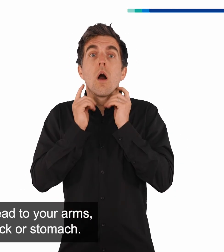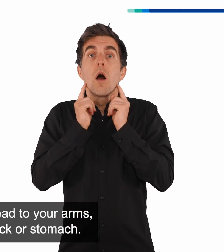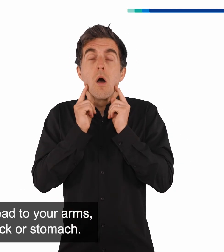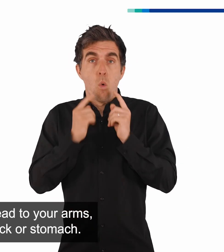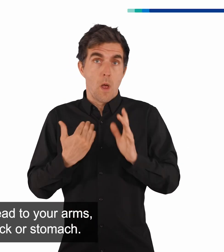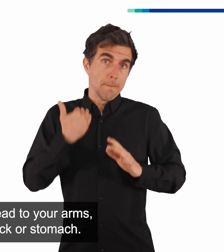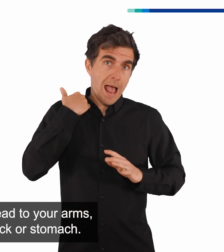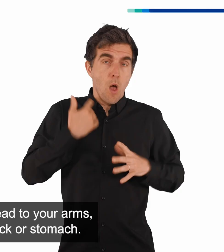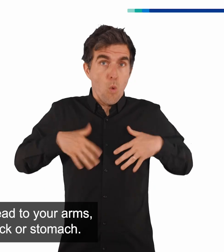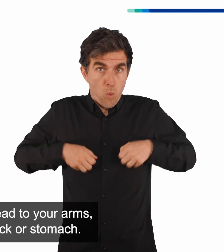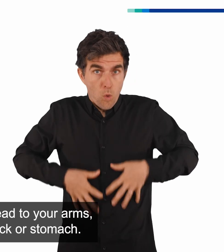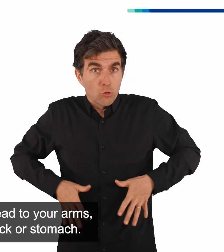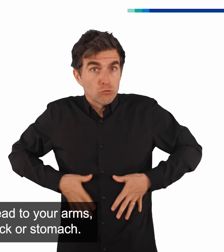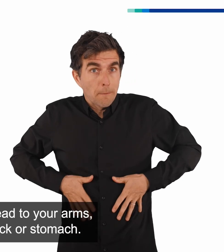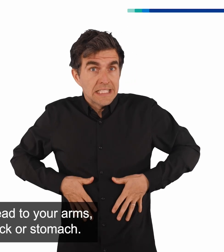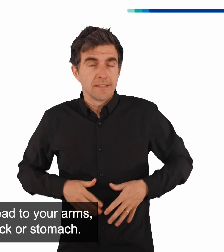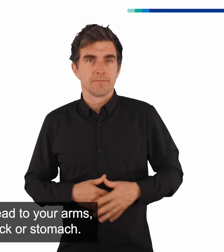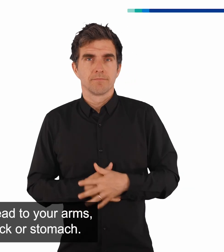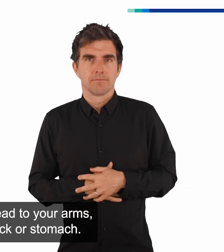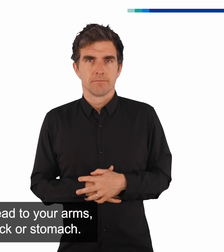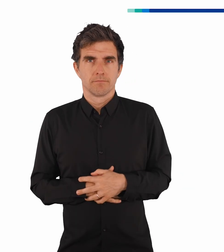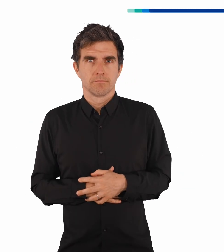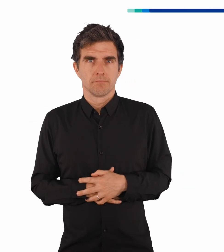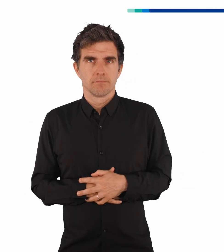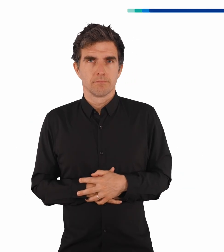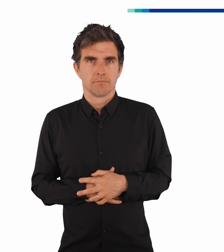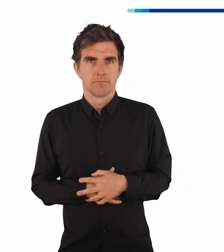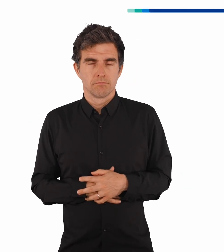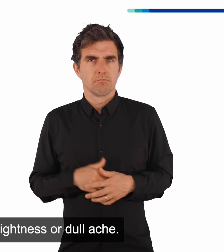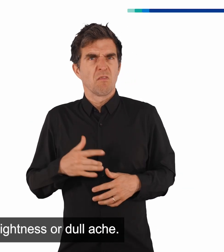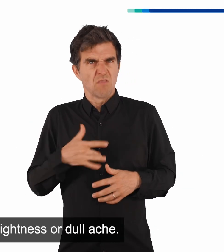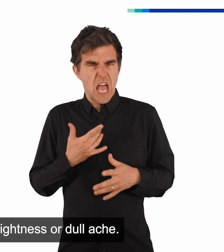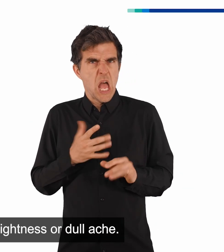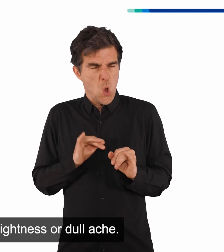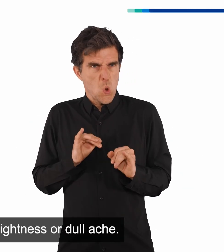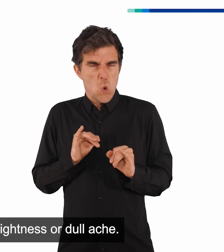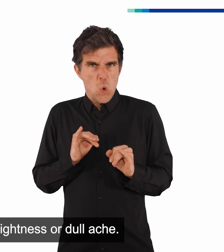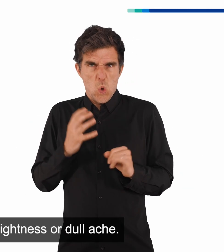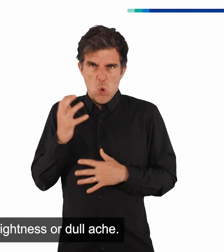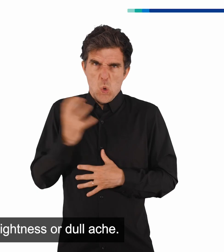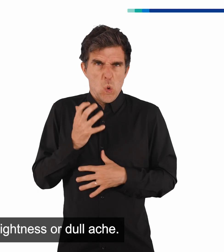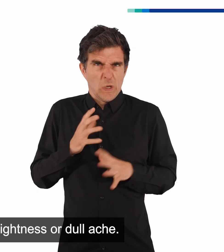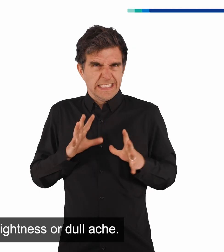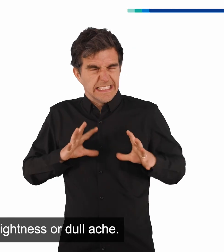Nausea or vomiting. If this happens, call 999 immediately.